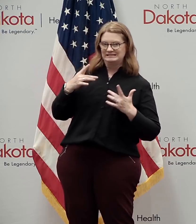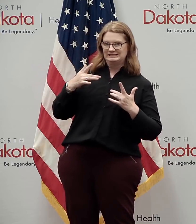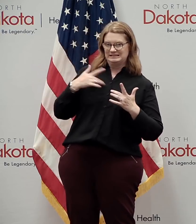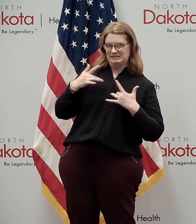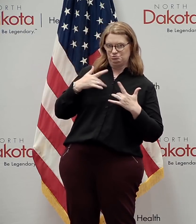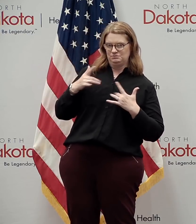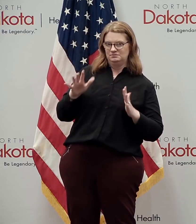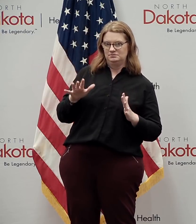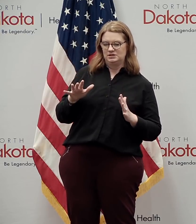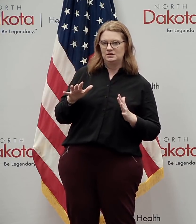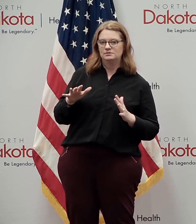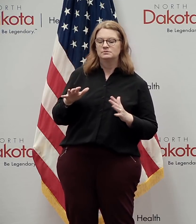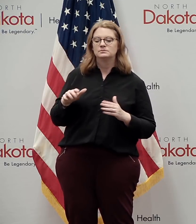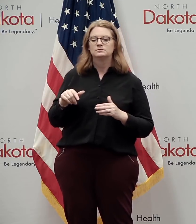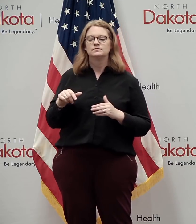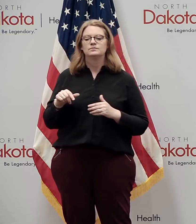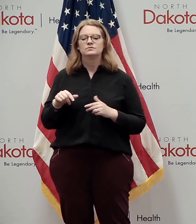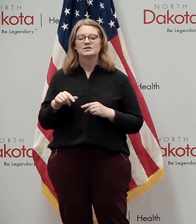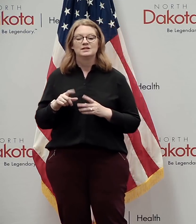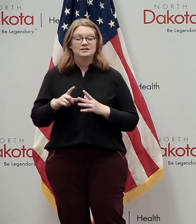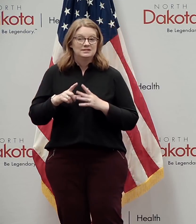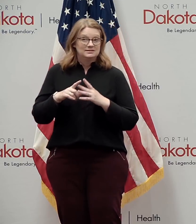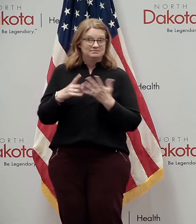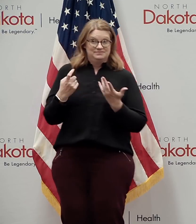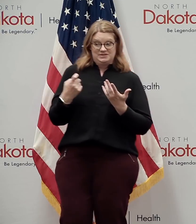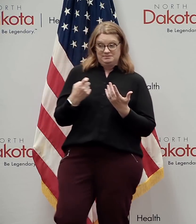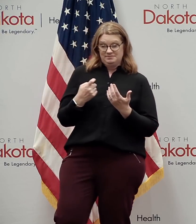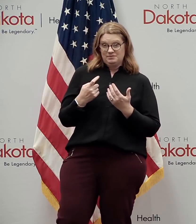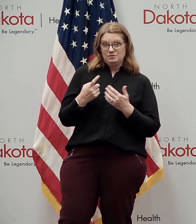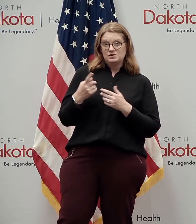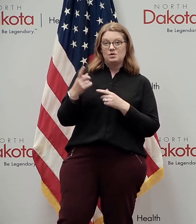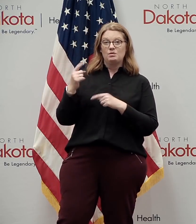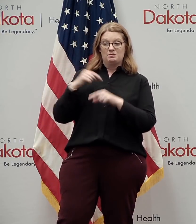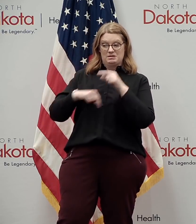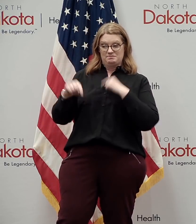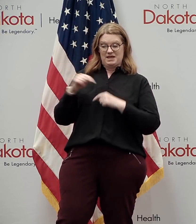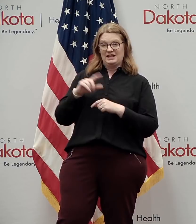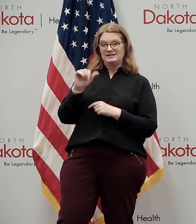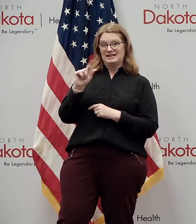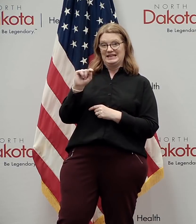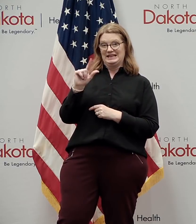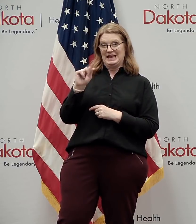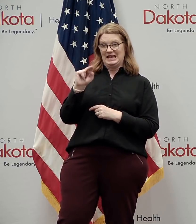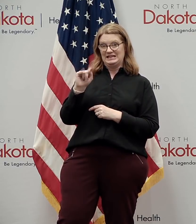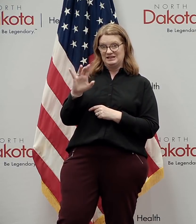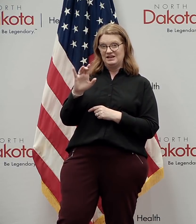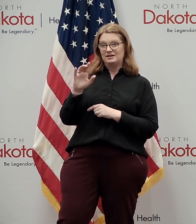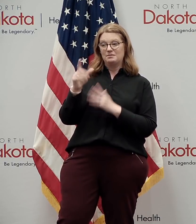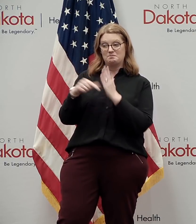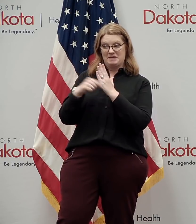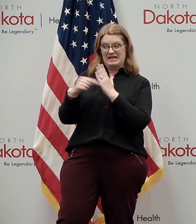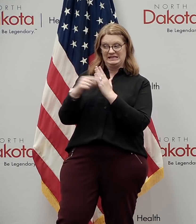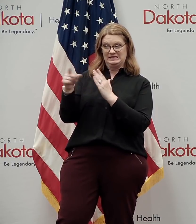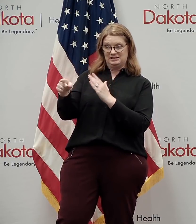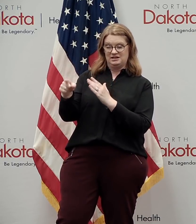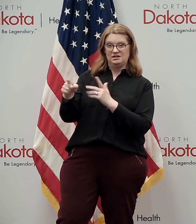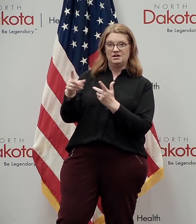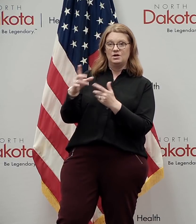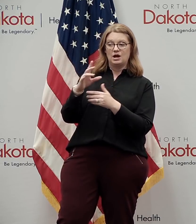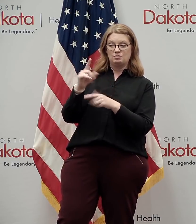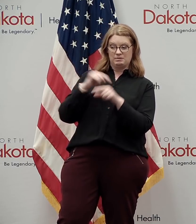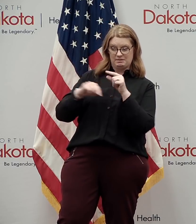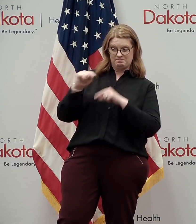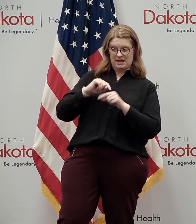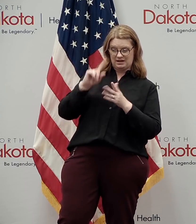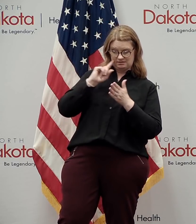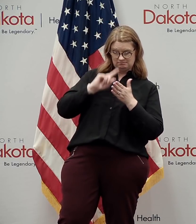went back and pulled all the data from the beginning that the COVID tracking project, the Atlantic Magazine COVID tracking project, was using from North Dakota,